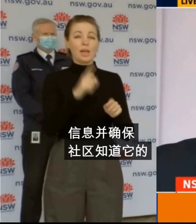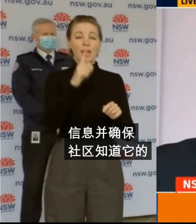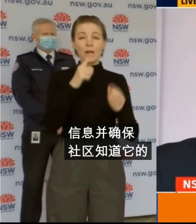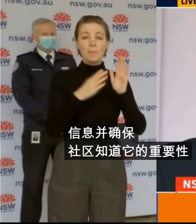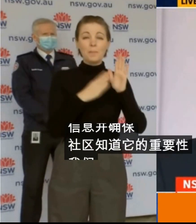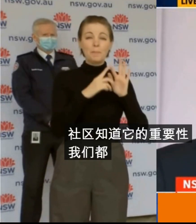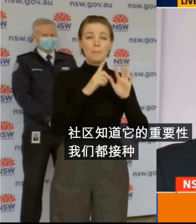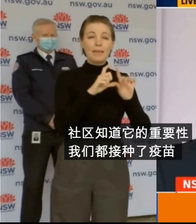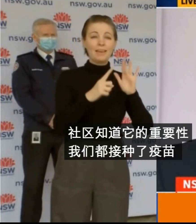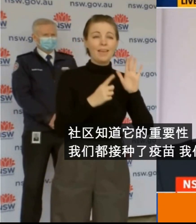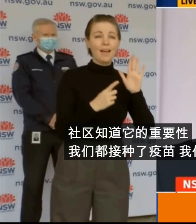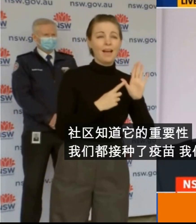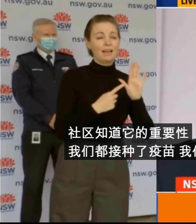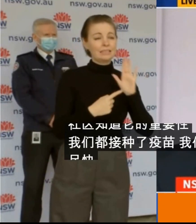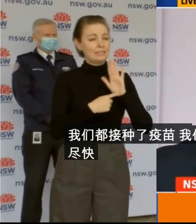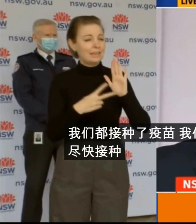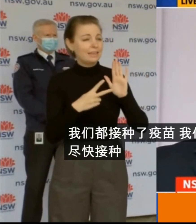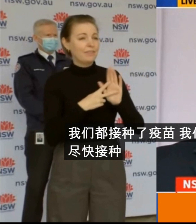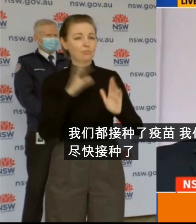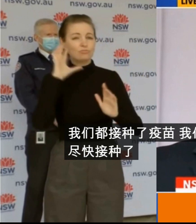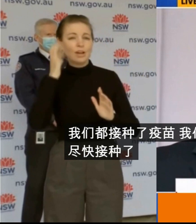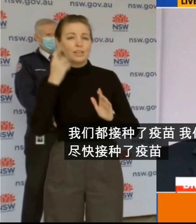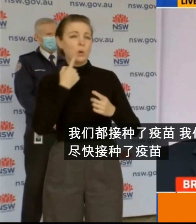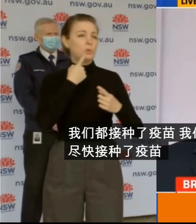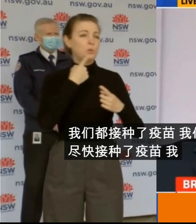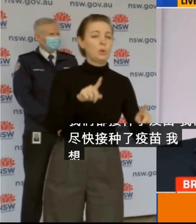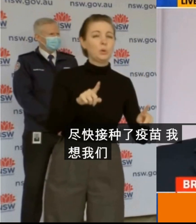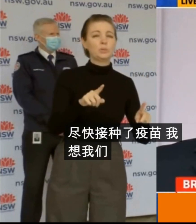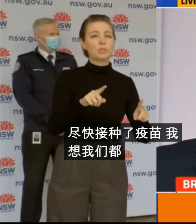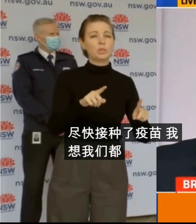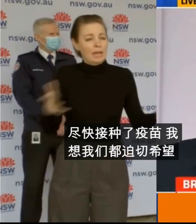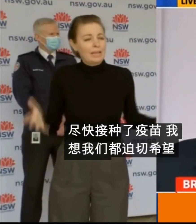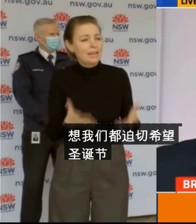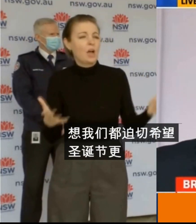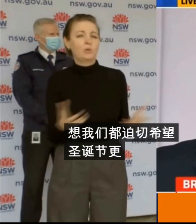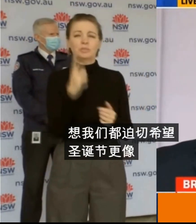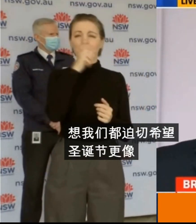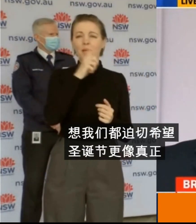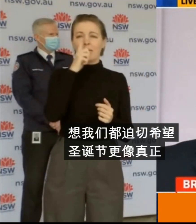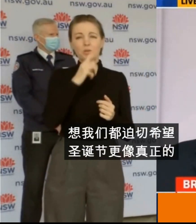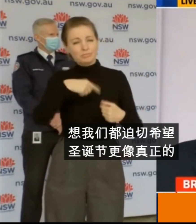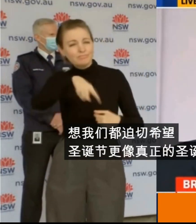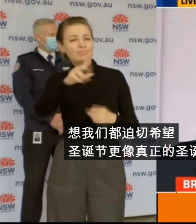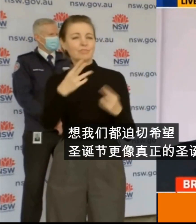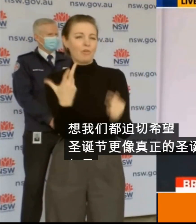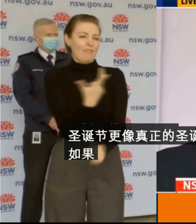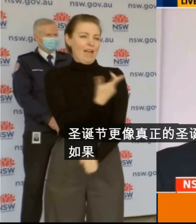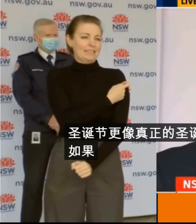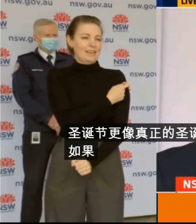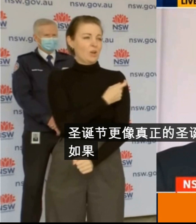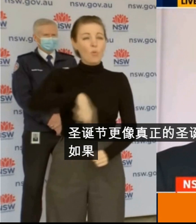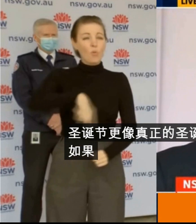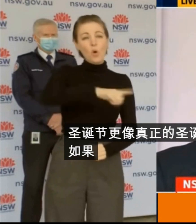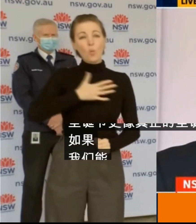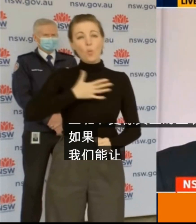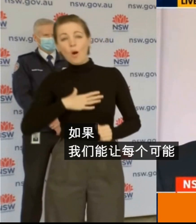important it is that we get vaccinated. All of us get vaccinated as quickly as possible. I think we're all desperate to have a Christmas more like our real Christmas, and that would be